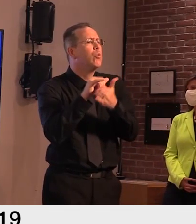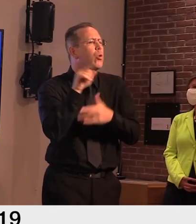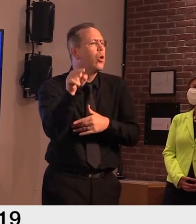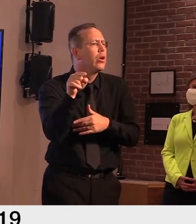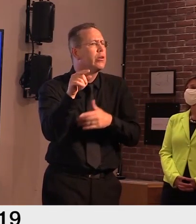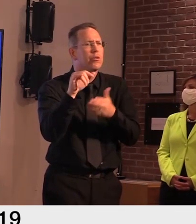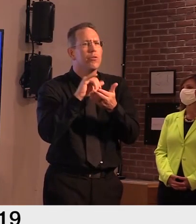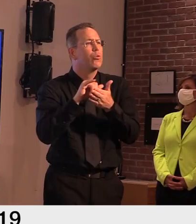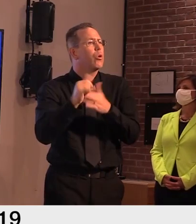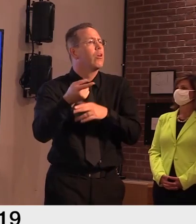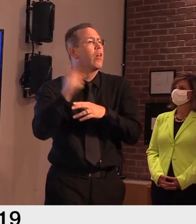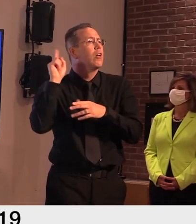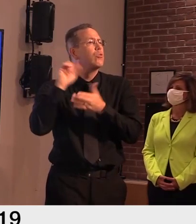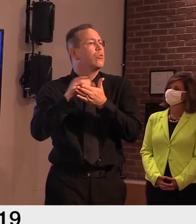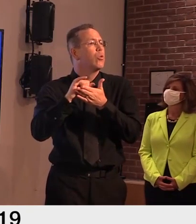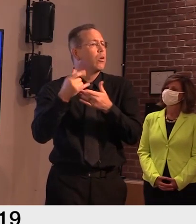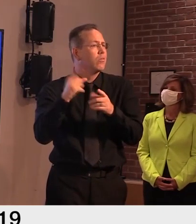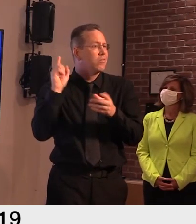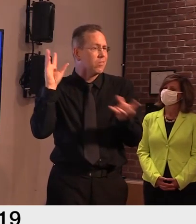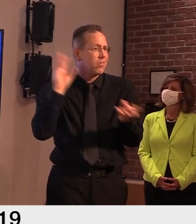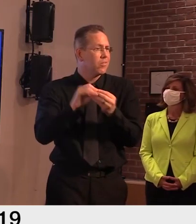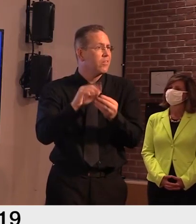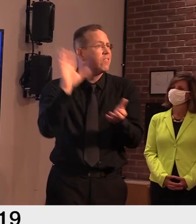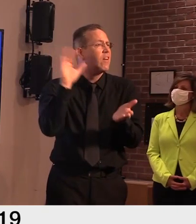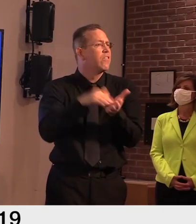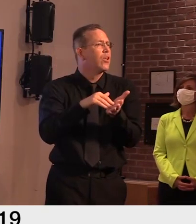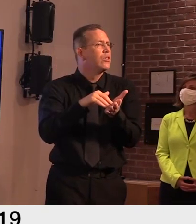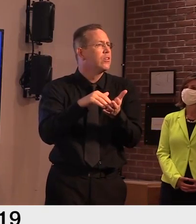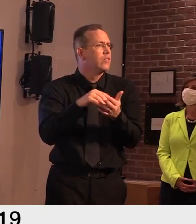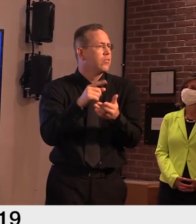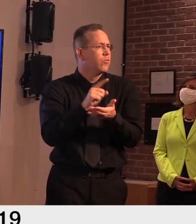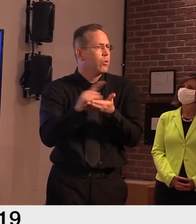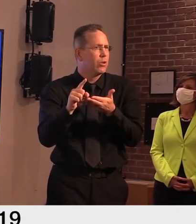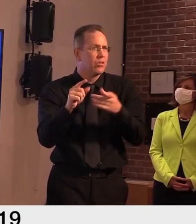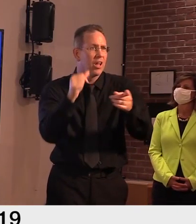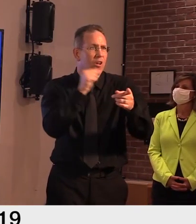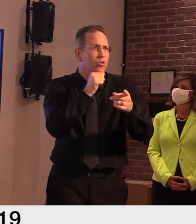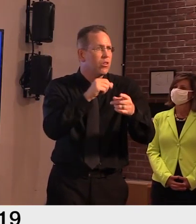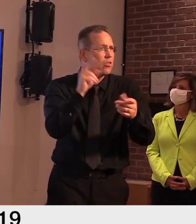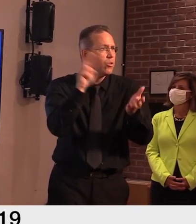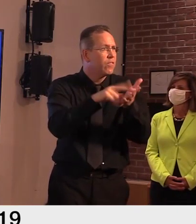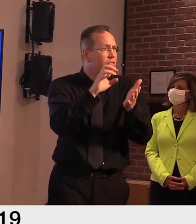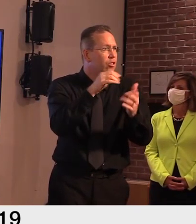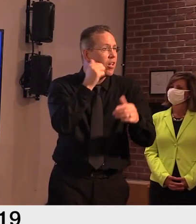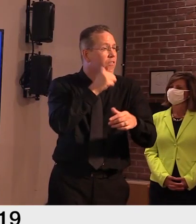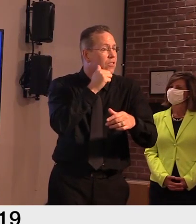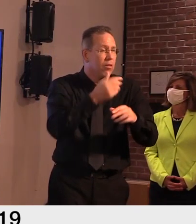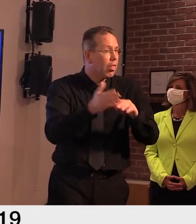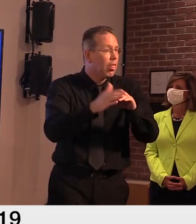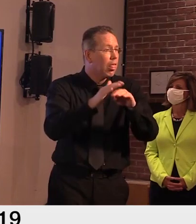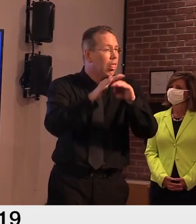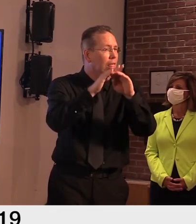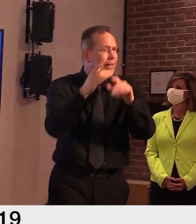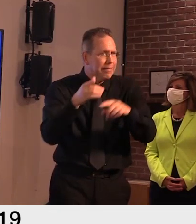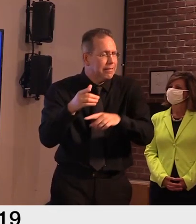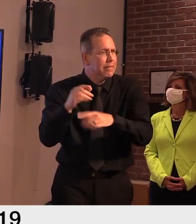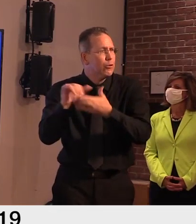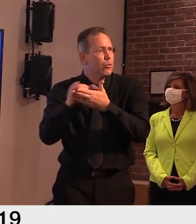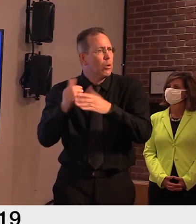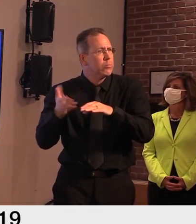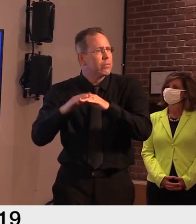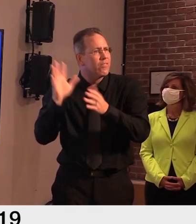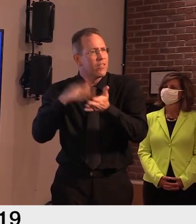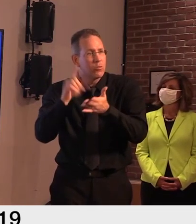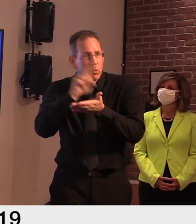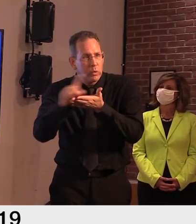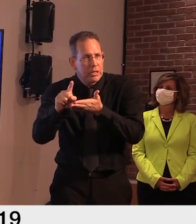had 2,500 new cases reported in Arizona. And again, just some context, I think New York State as a whole last week